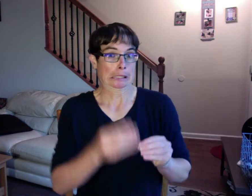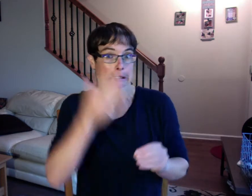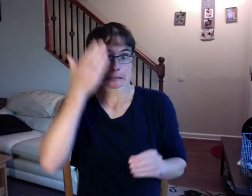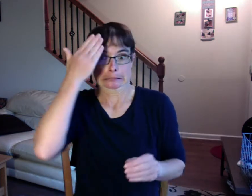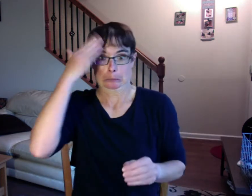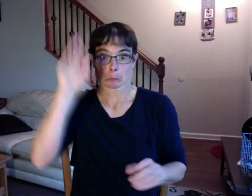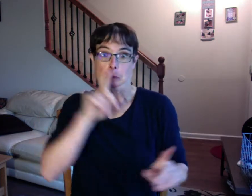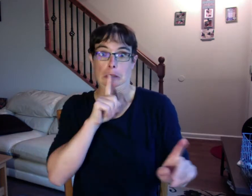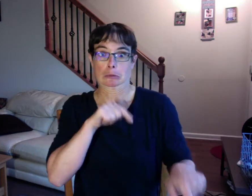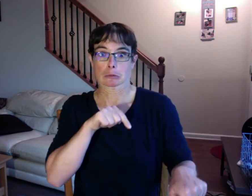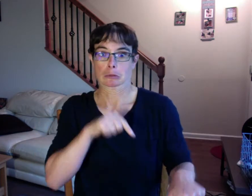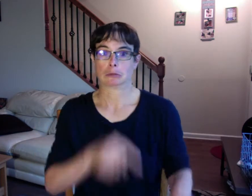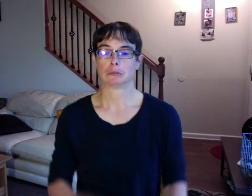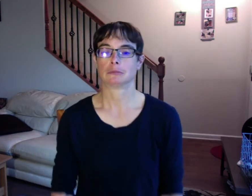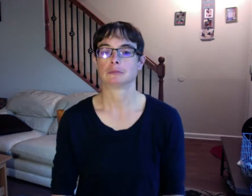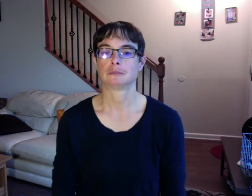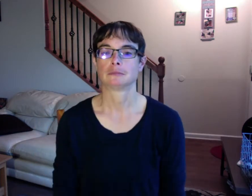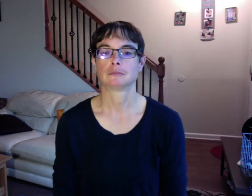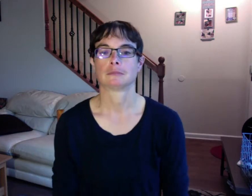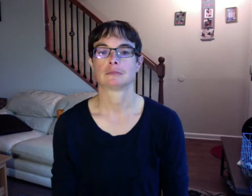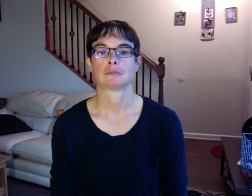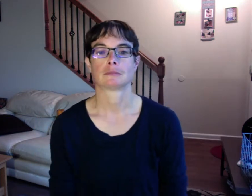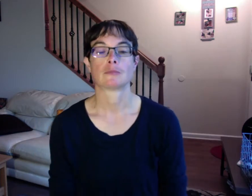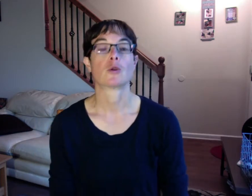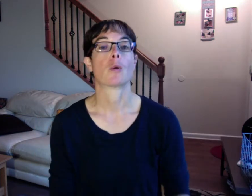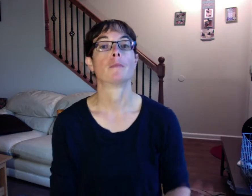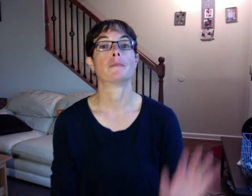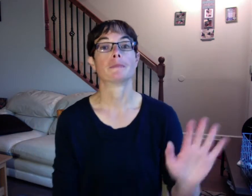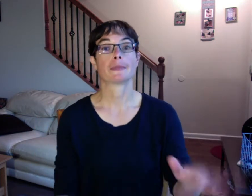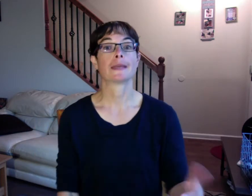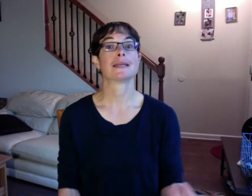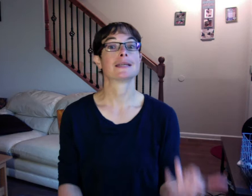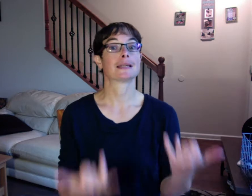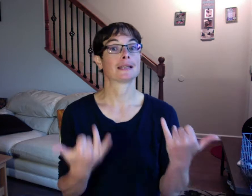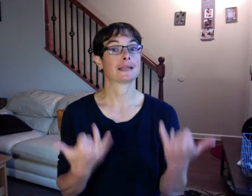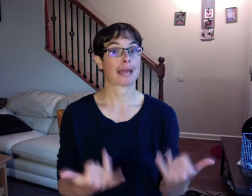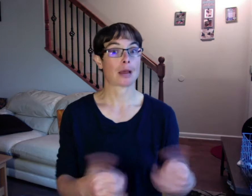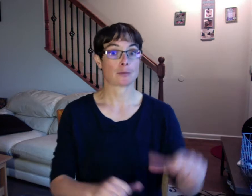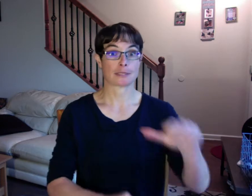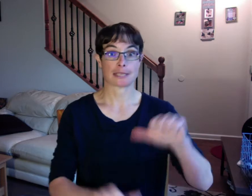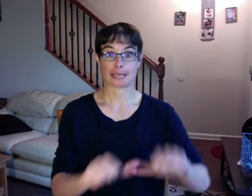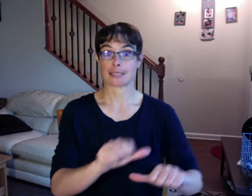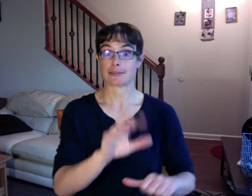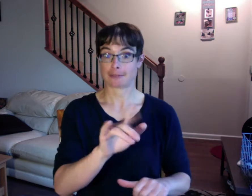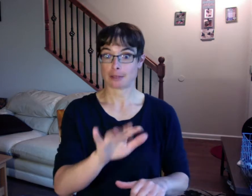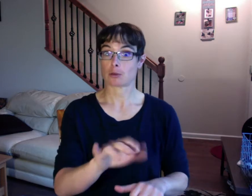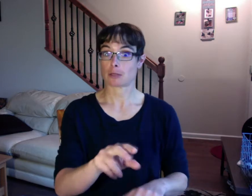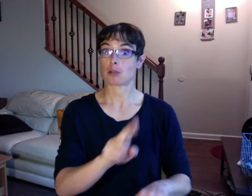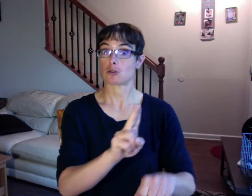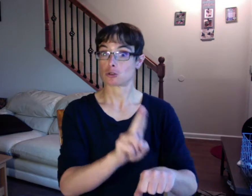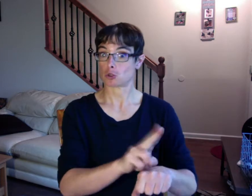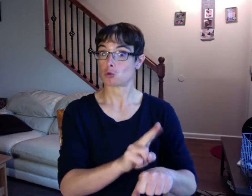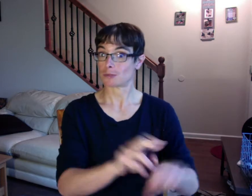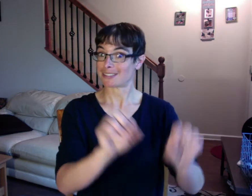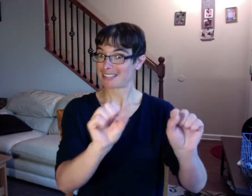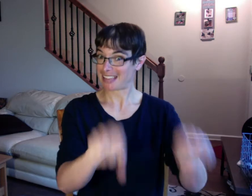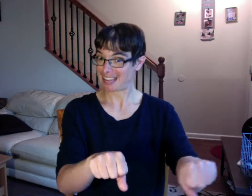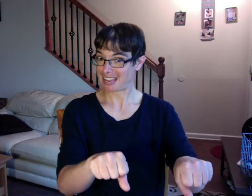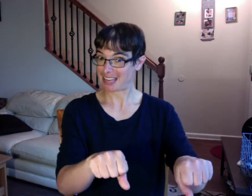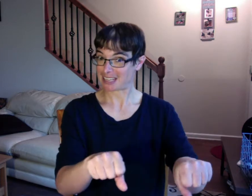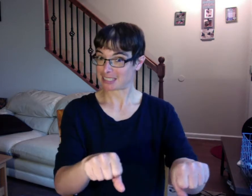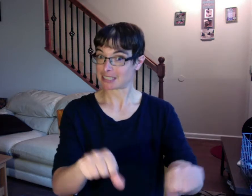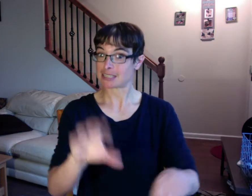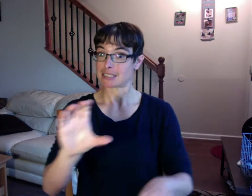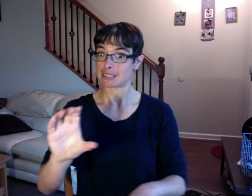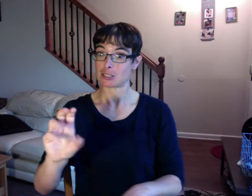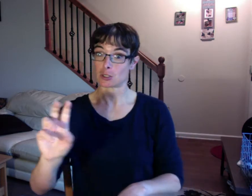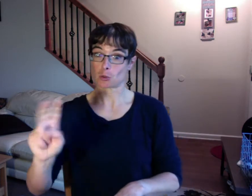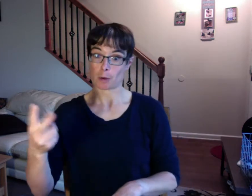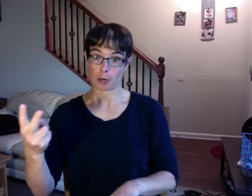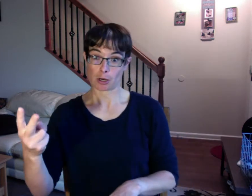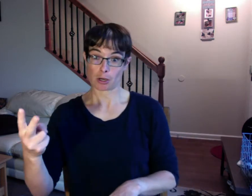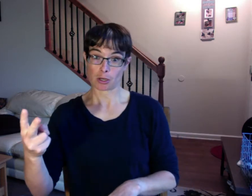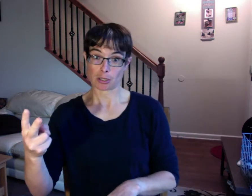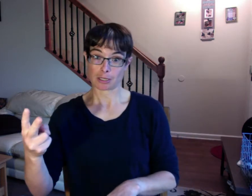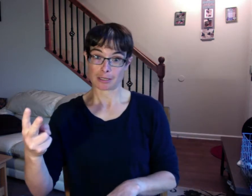That's off the top of our head. That's why you have your calculator. C squared is actually a root. C is the root of